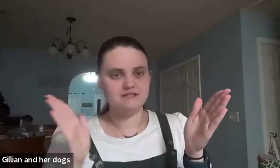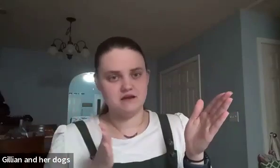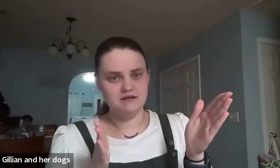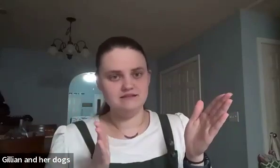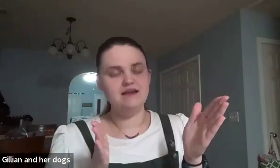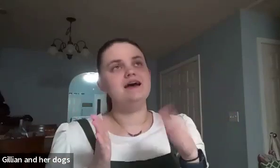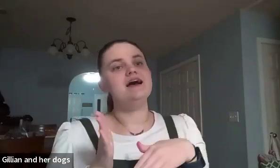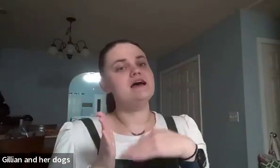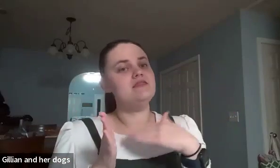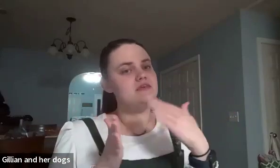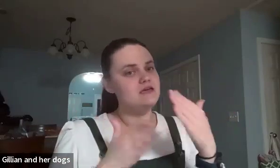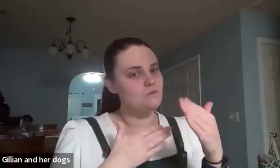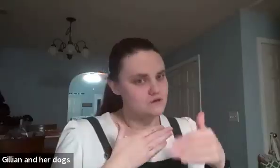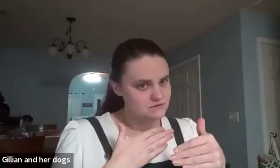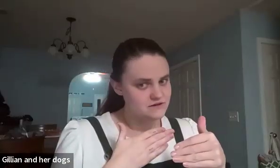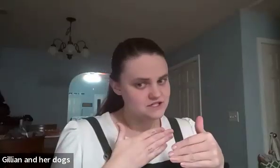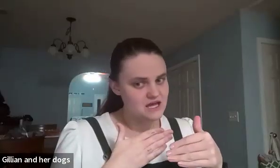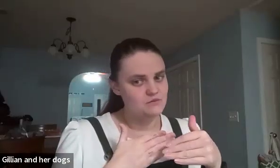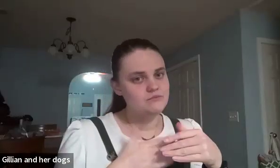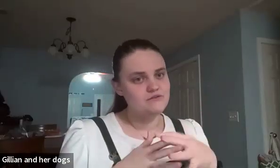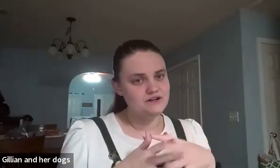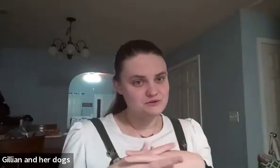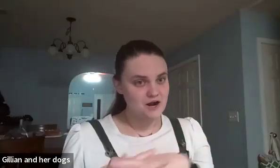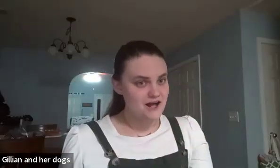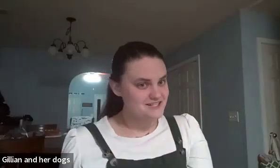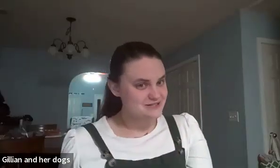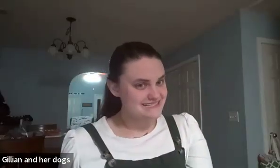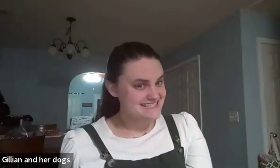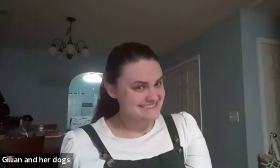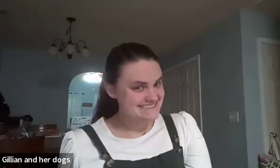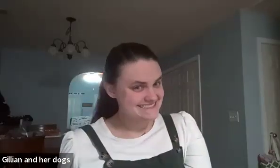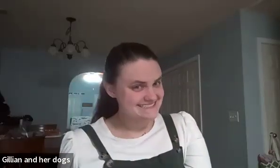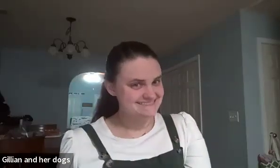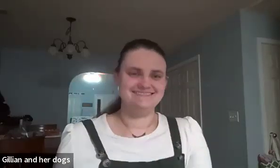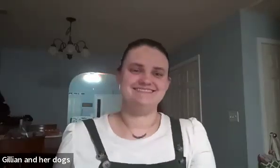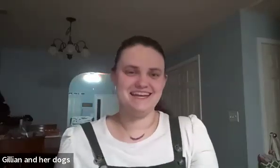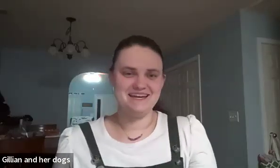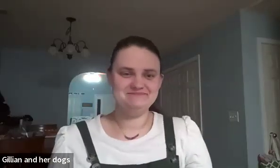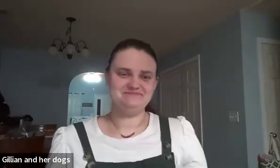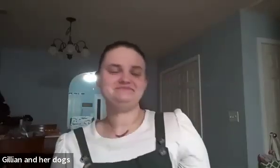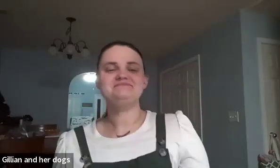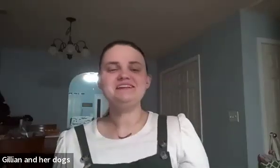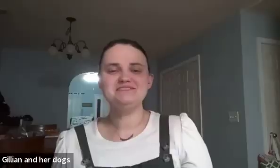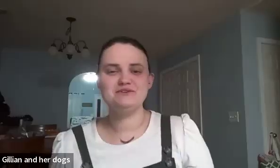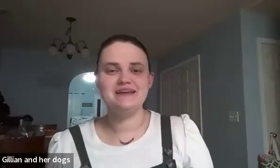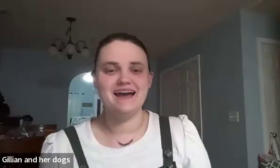different signs. And then once we finish that, we'll move on to our hundreds. Okay? So we